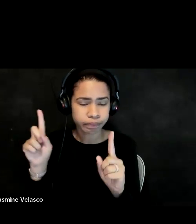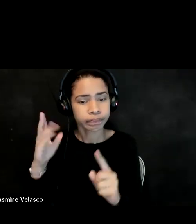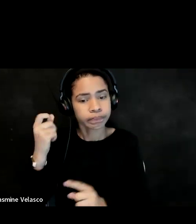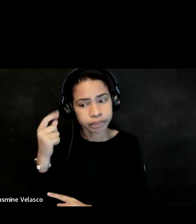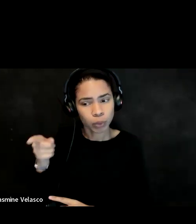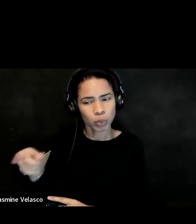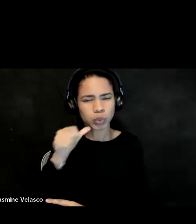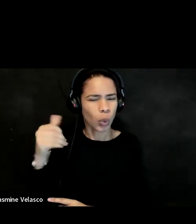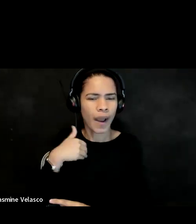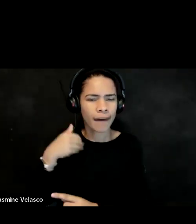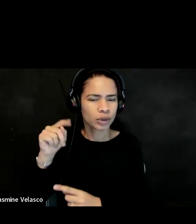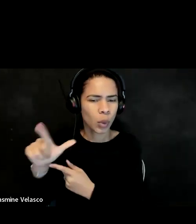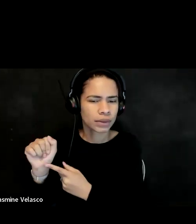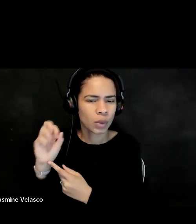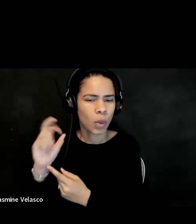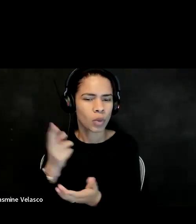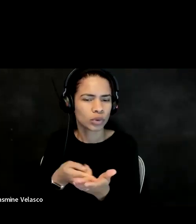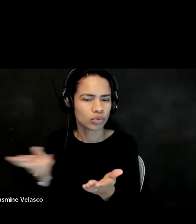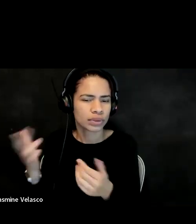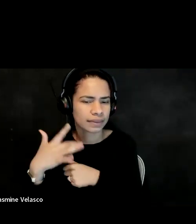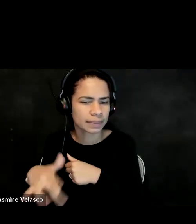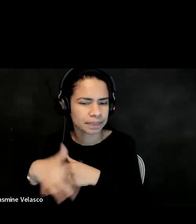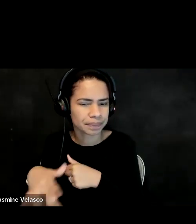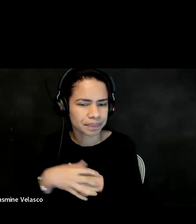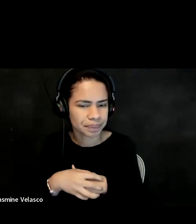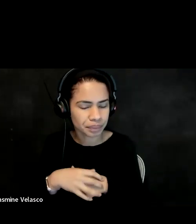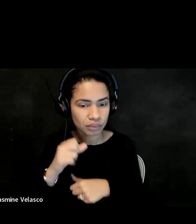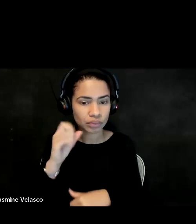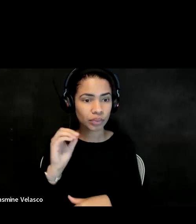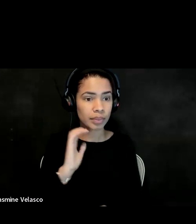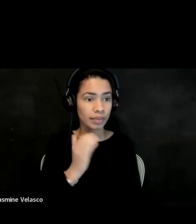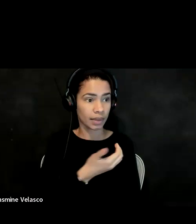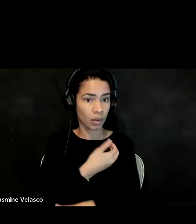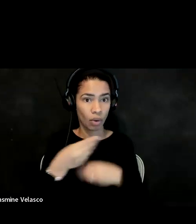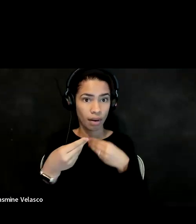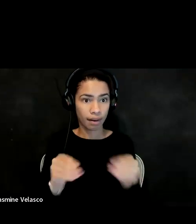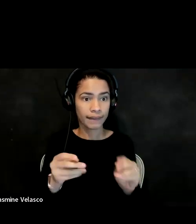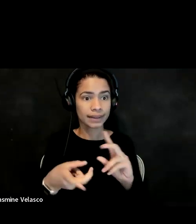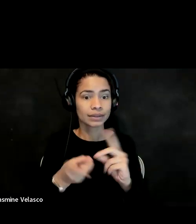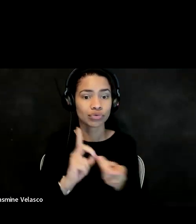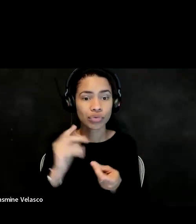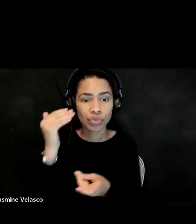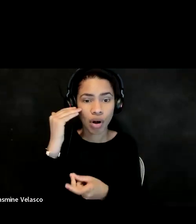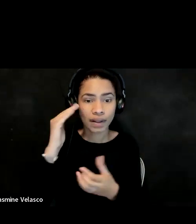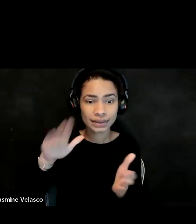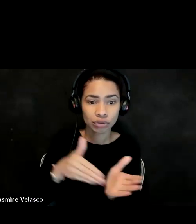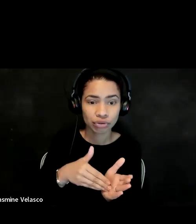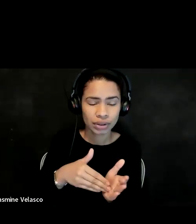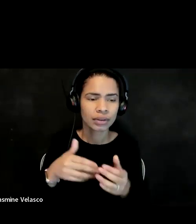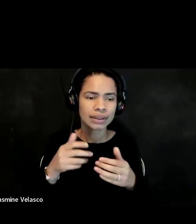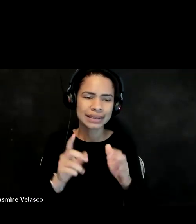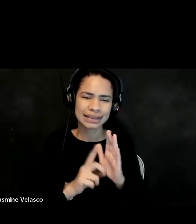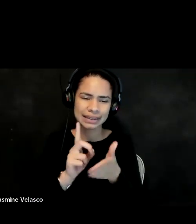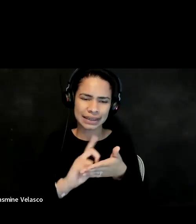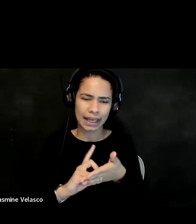have the tools or the resources to do it, right? And so our office, the Digital Knowledge Center, is designed to help students at